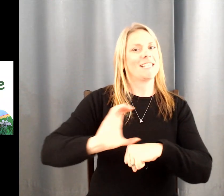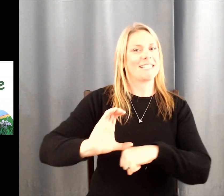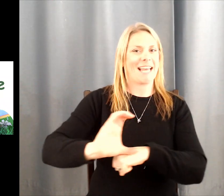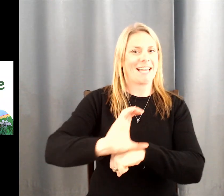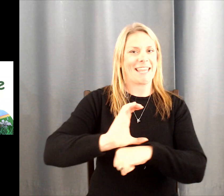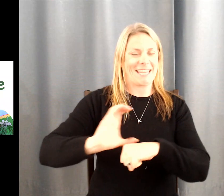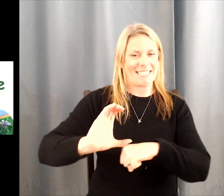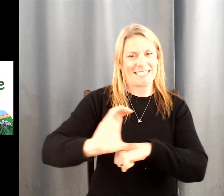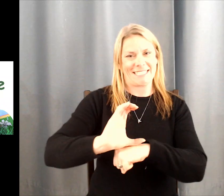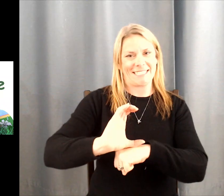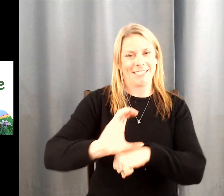like this.